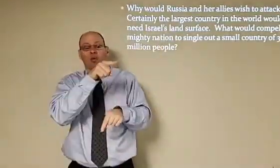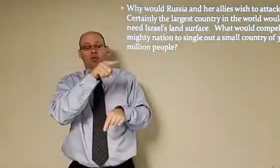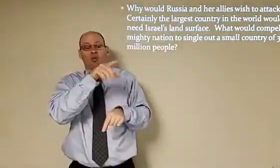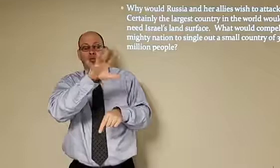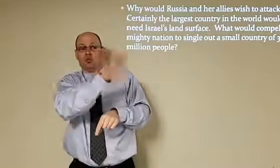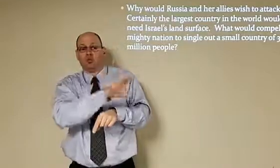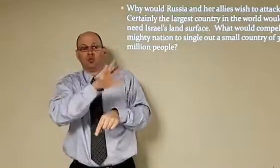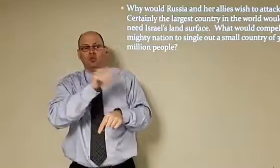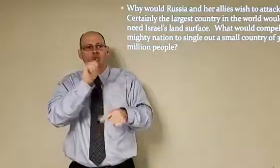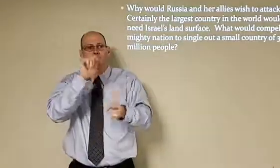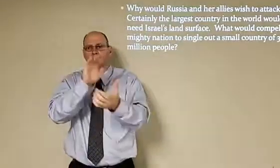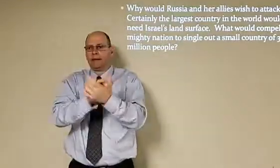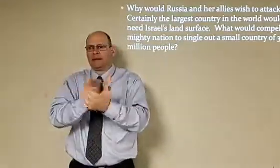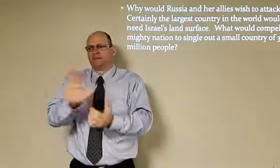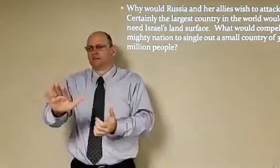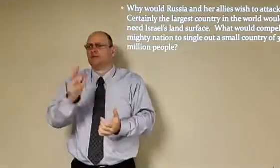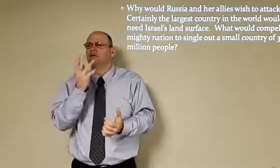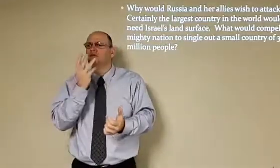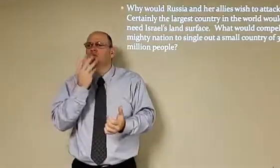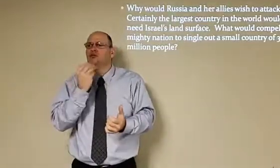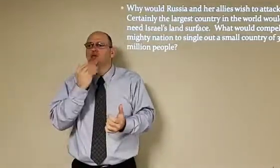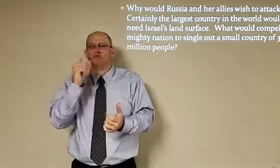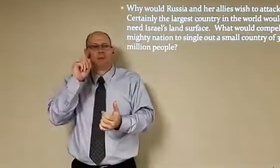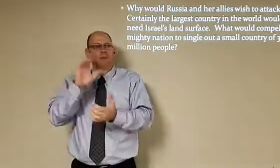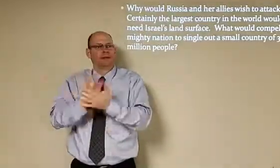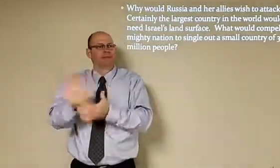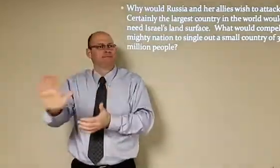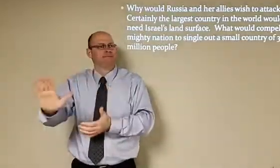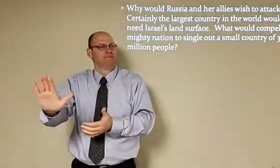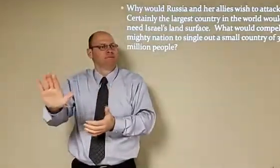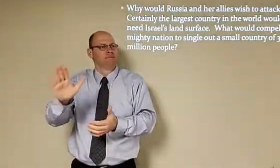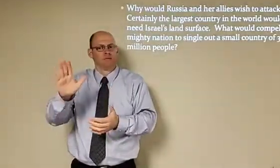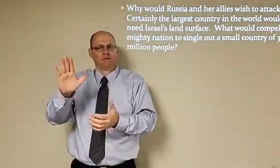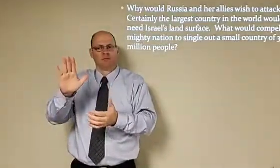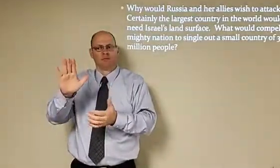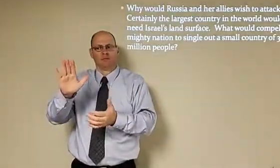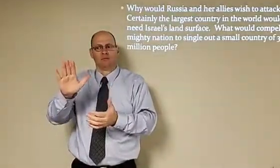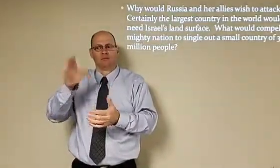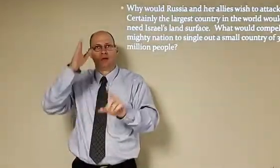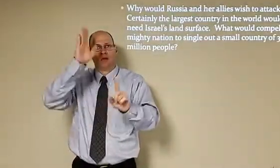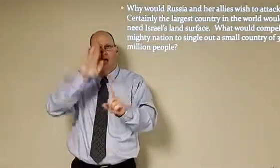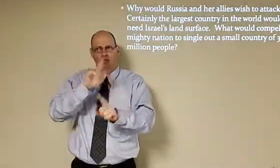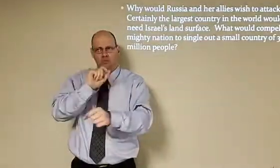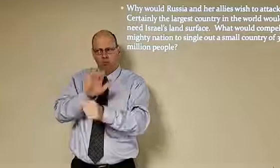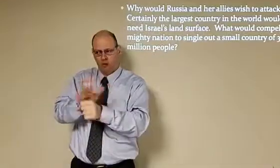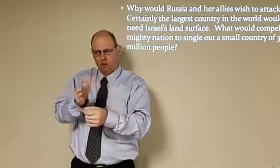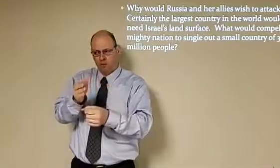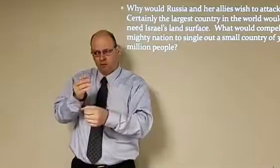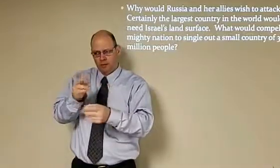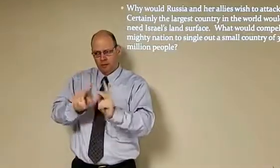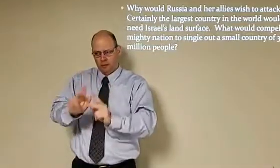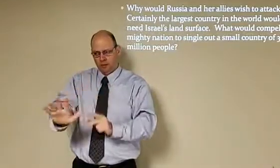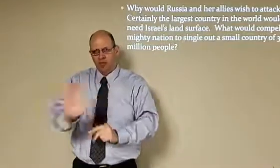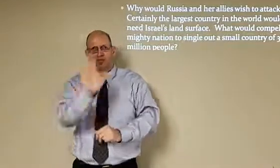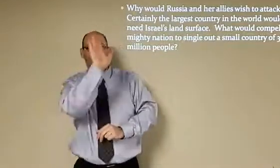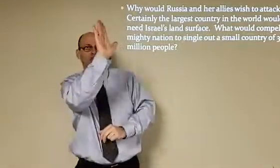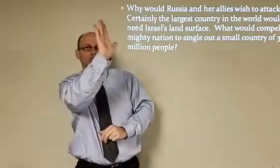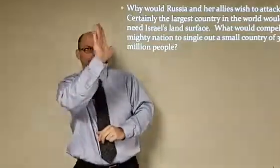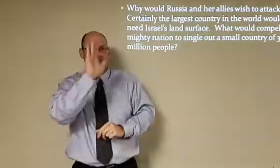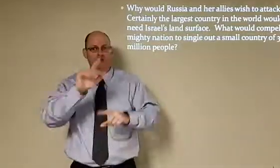What would compel this mighty nation to single out a small country of 3 to 4 million people? What would cause